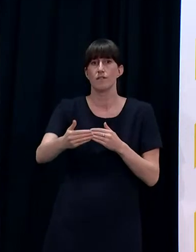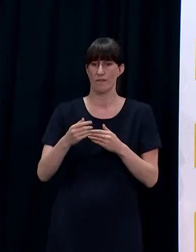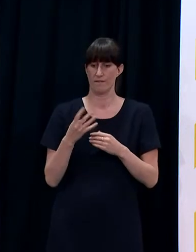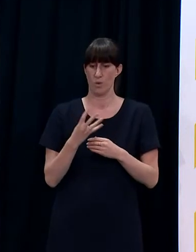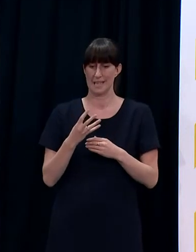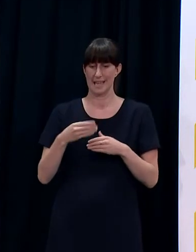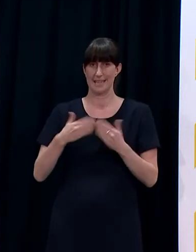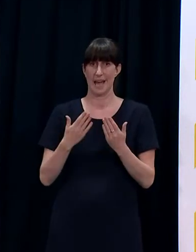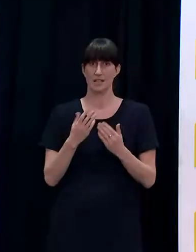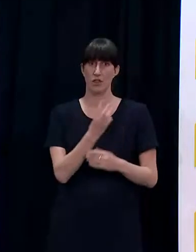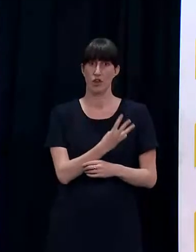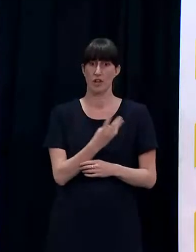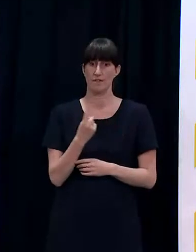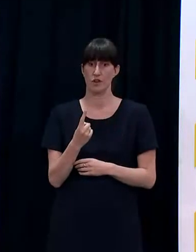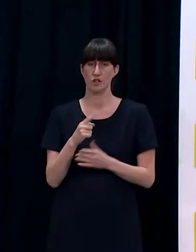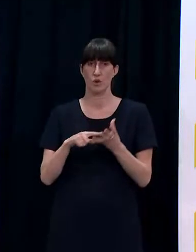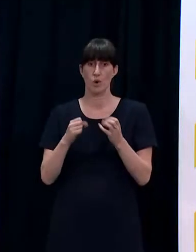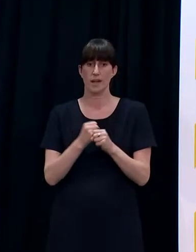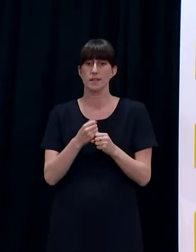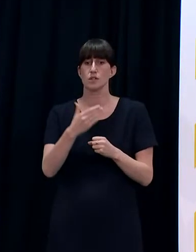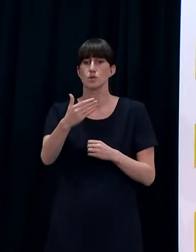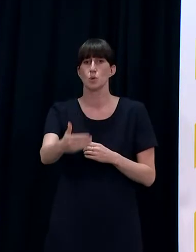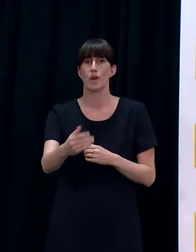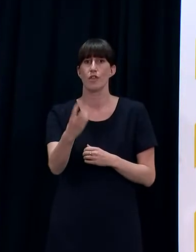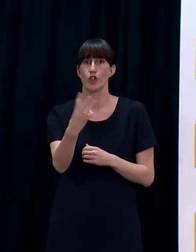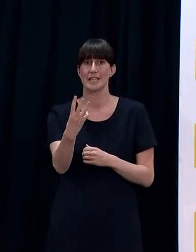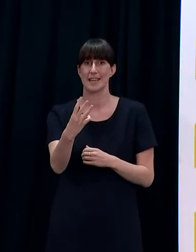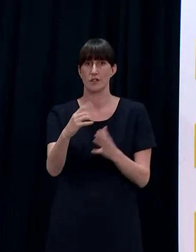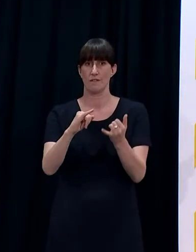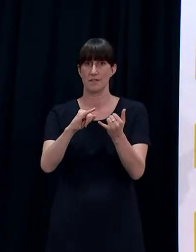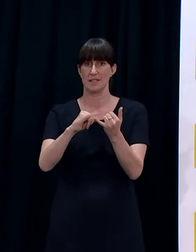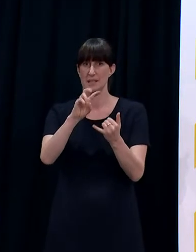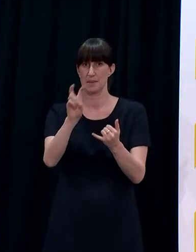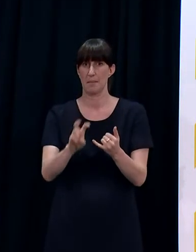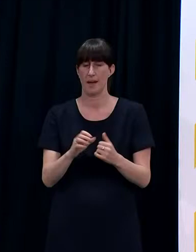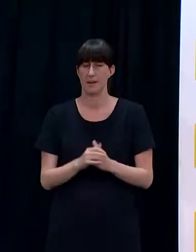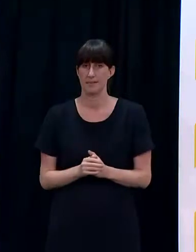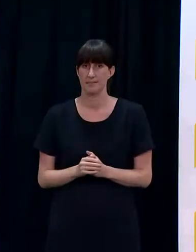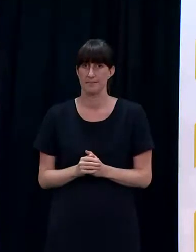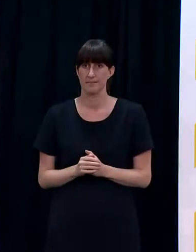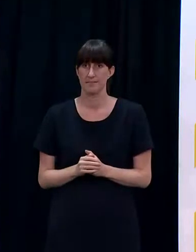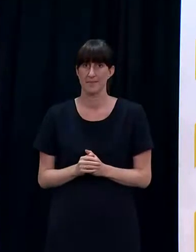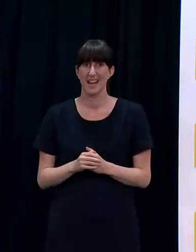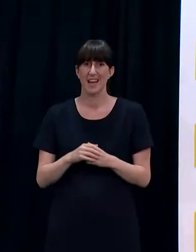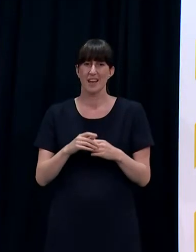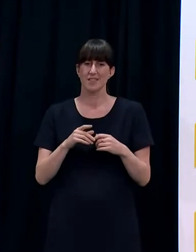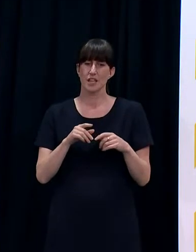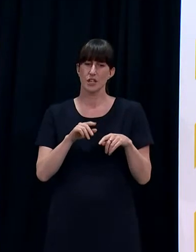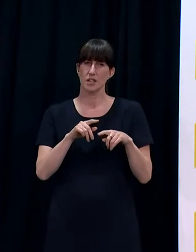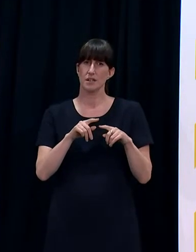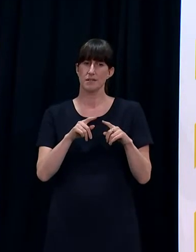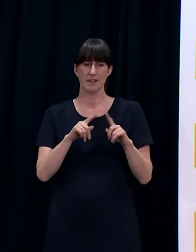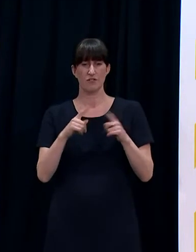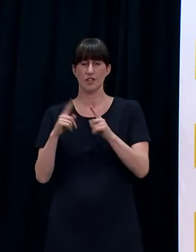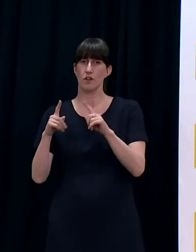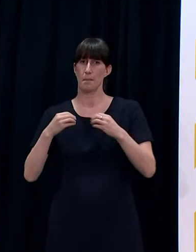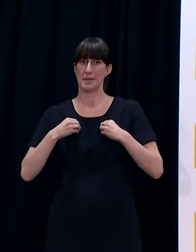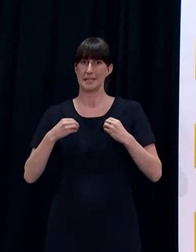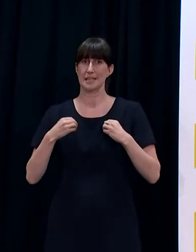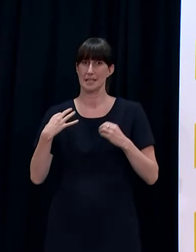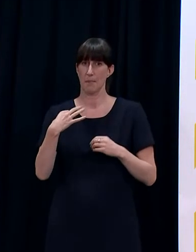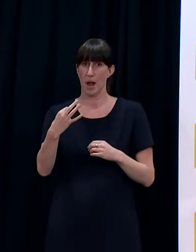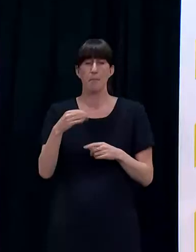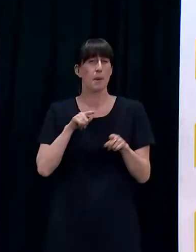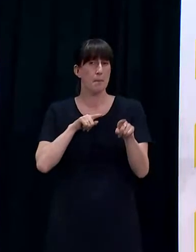days from 31 August to 13 September. Looking at the types of firms that have been applying for the scheme, a majority continue to